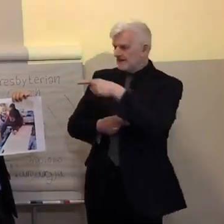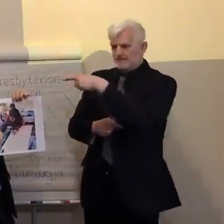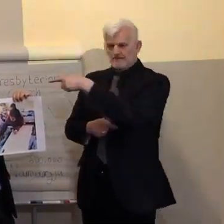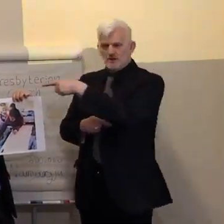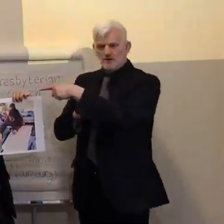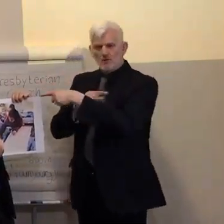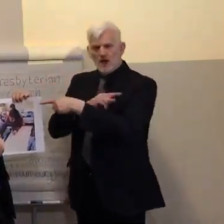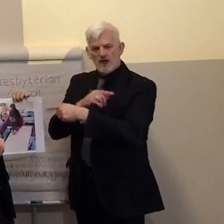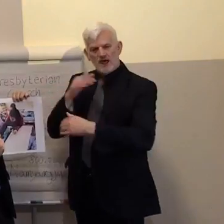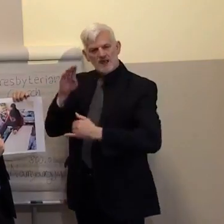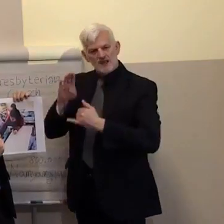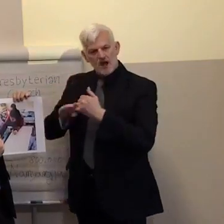before his death.